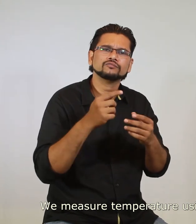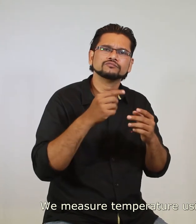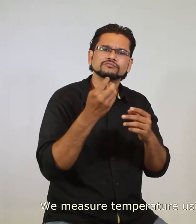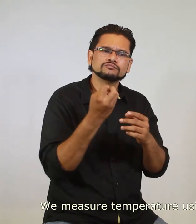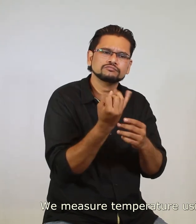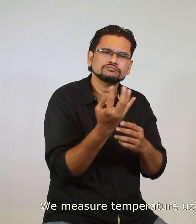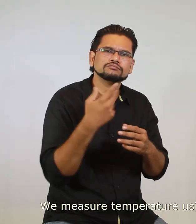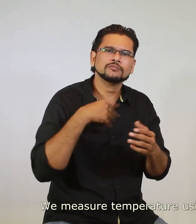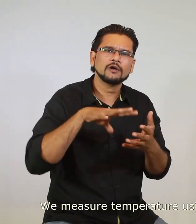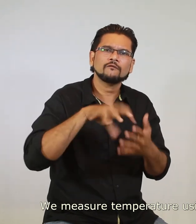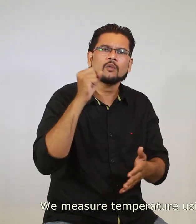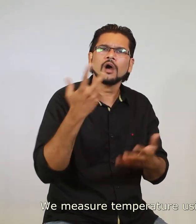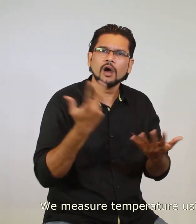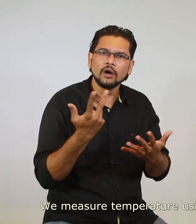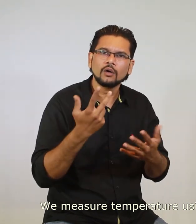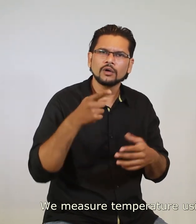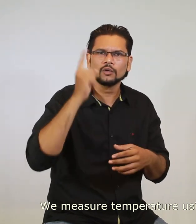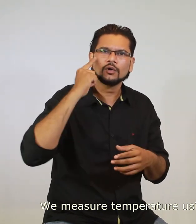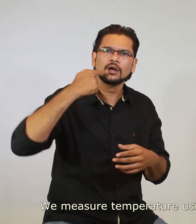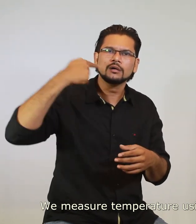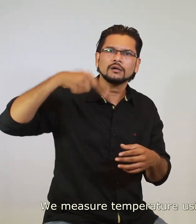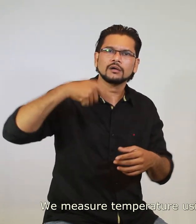We measure temperature using a thermometer.